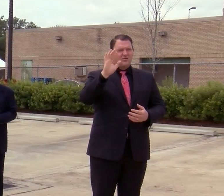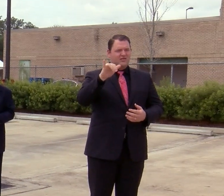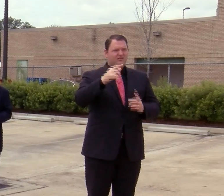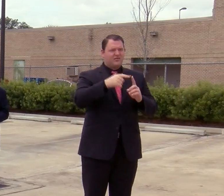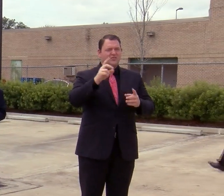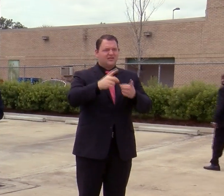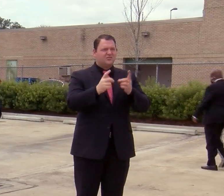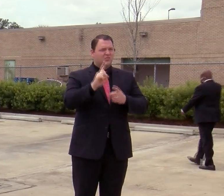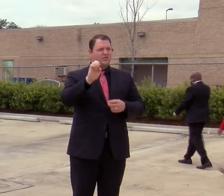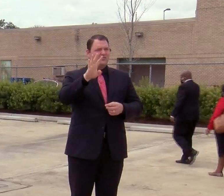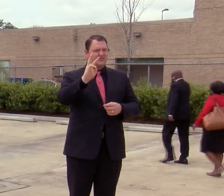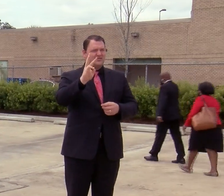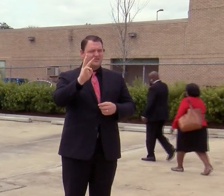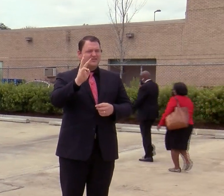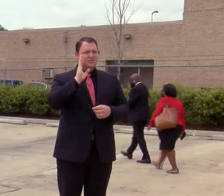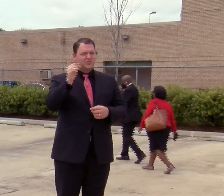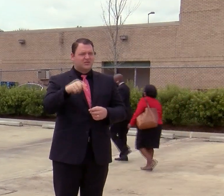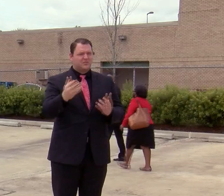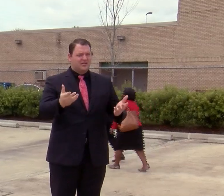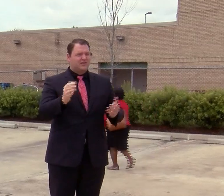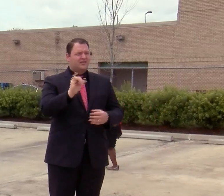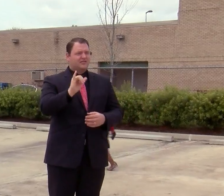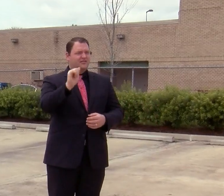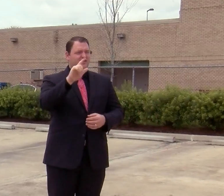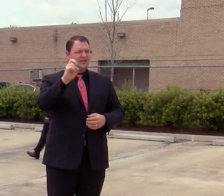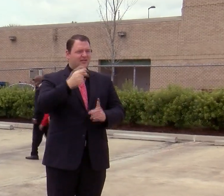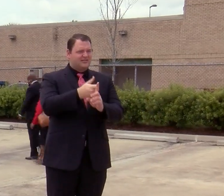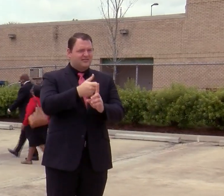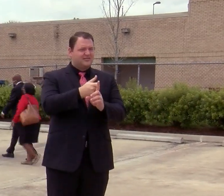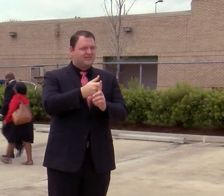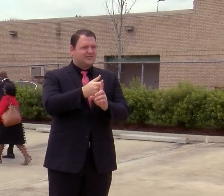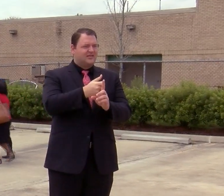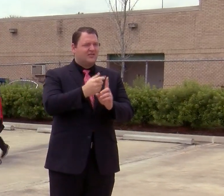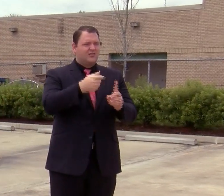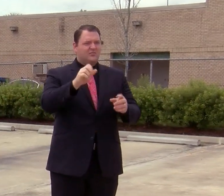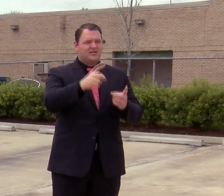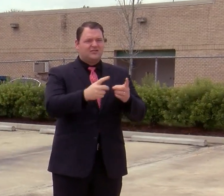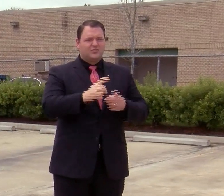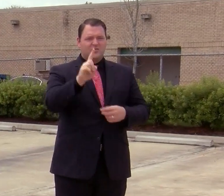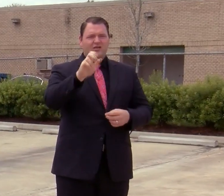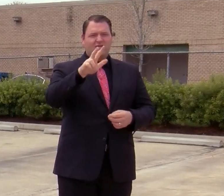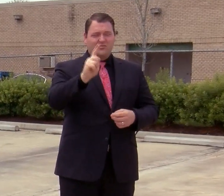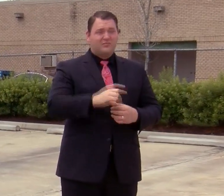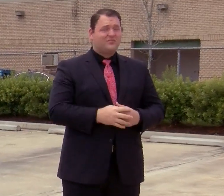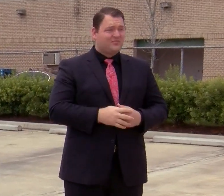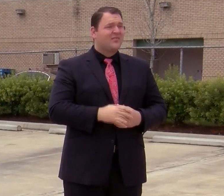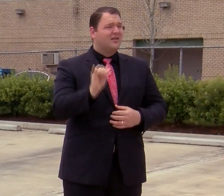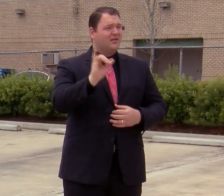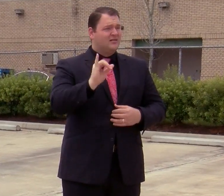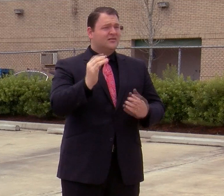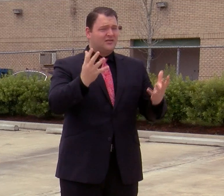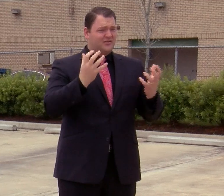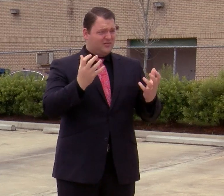be here as well, along with State Representative Allen of District 131. I also want